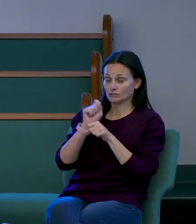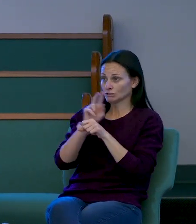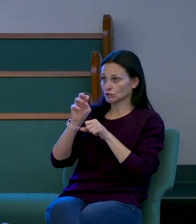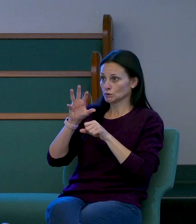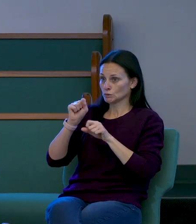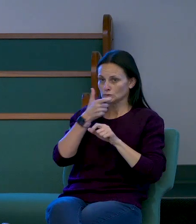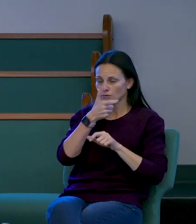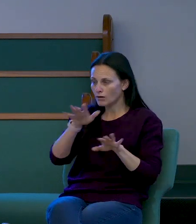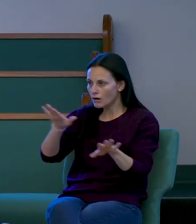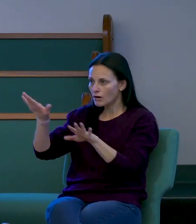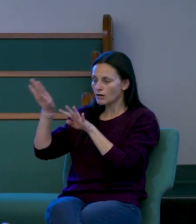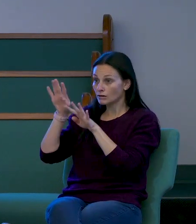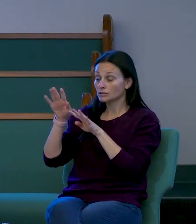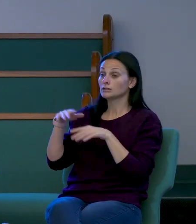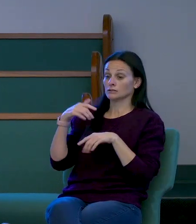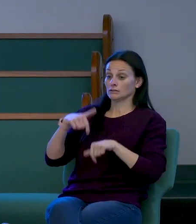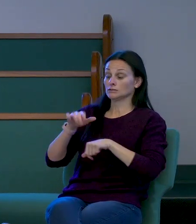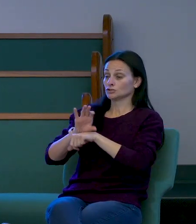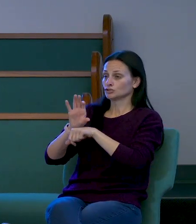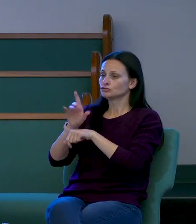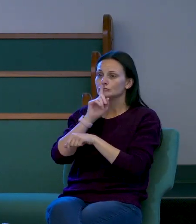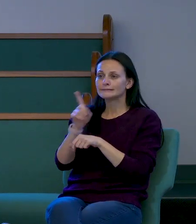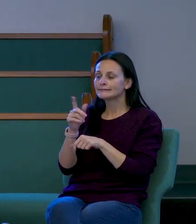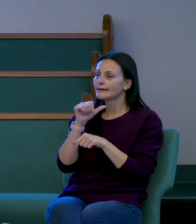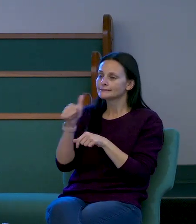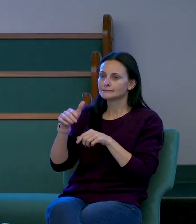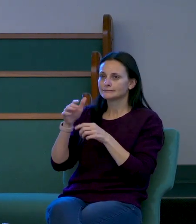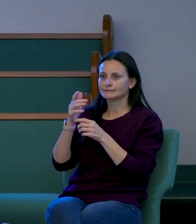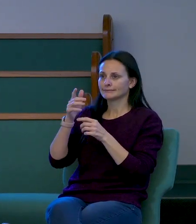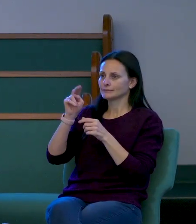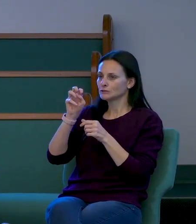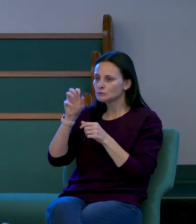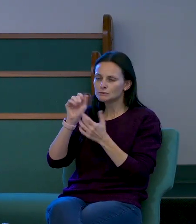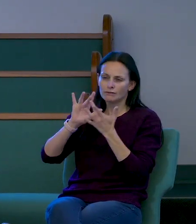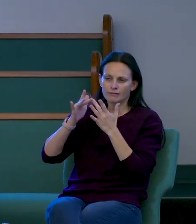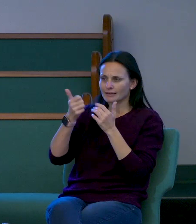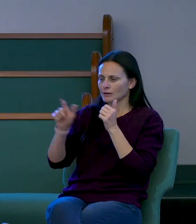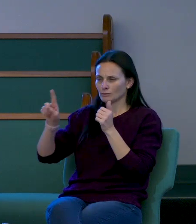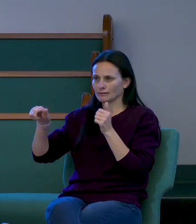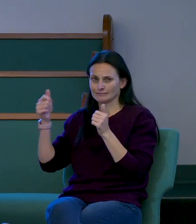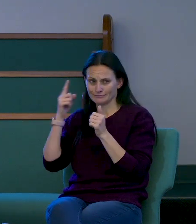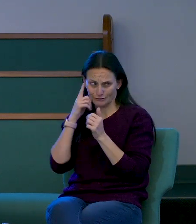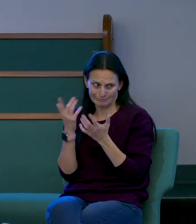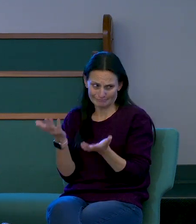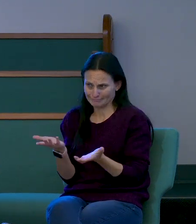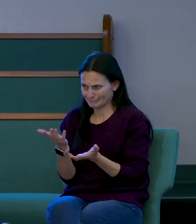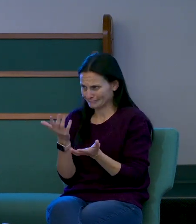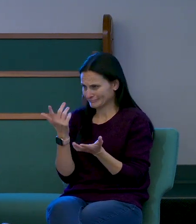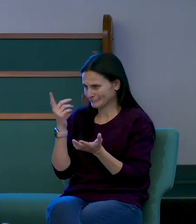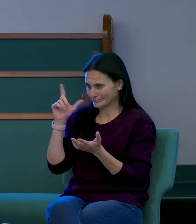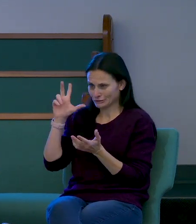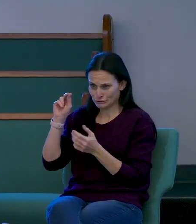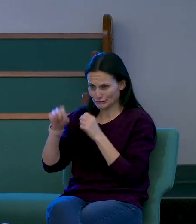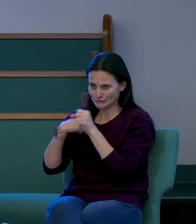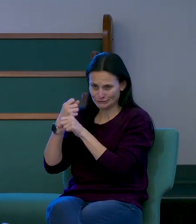It is amazing. The United Methodist Church hasn't made the news like online and anywhere else for, I don't know, decades